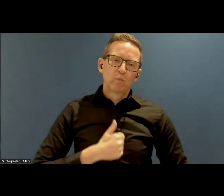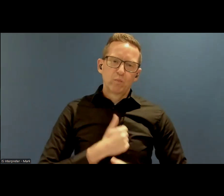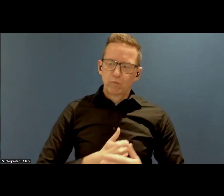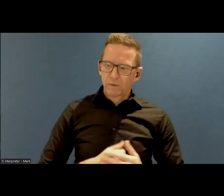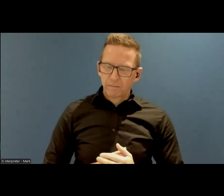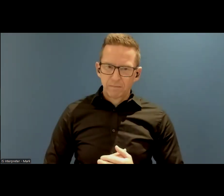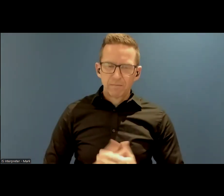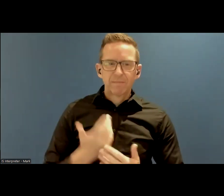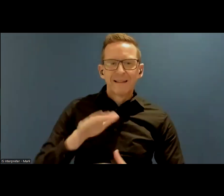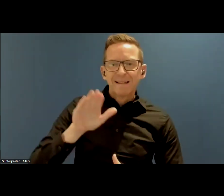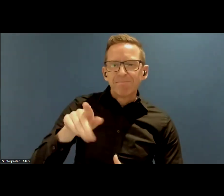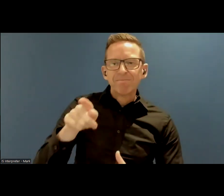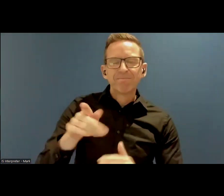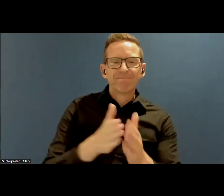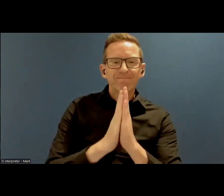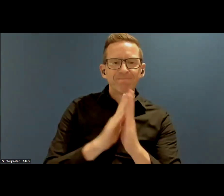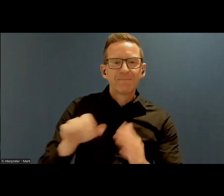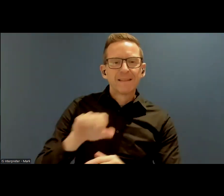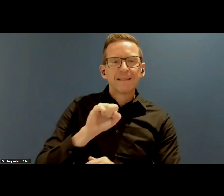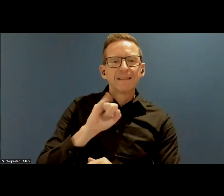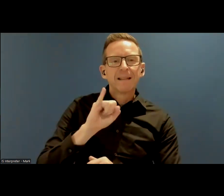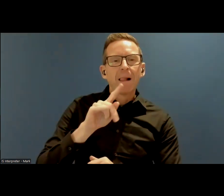so sorry. Just give us a minute.